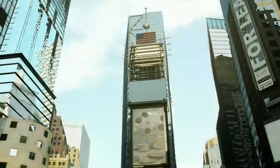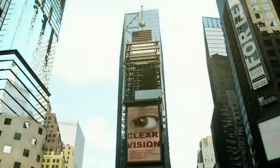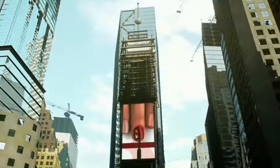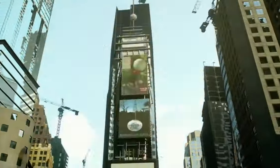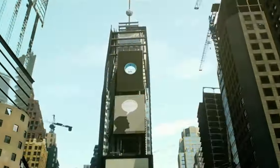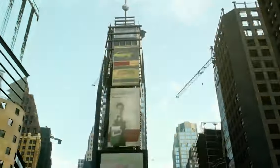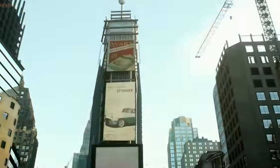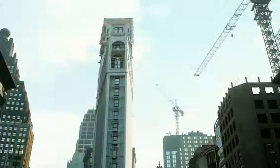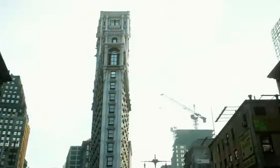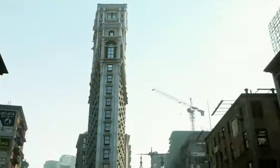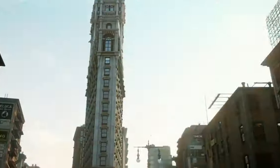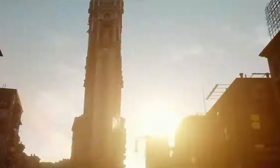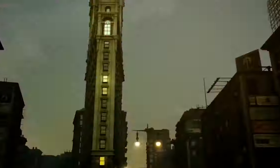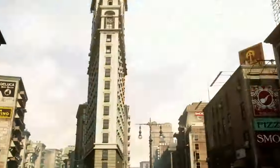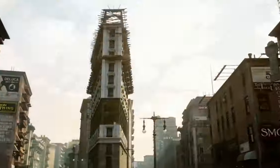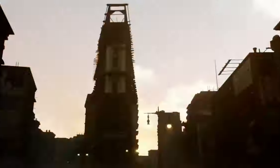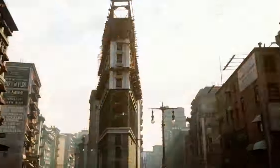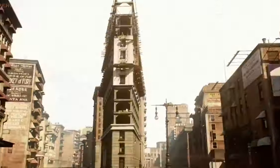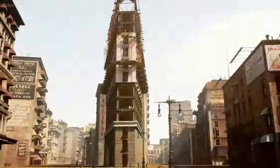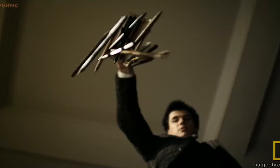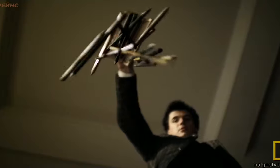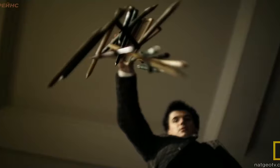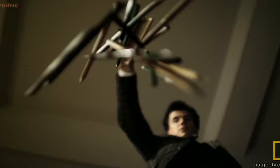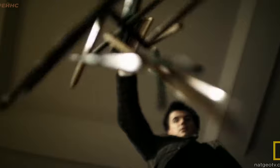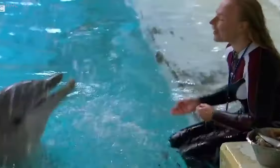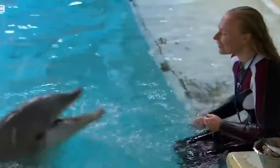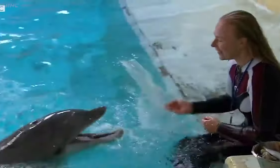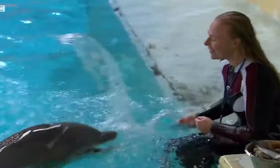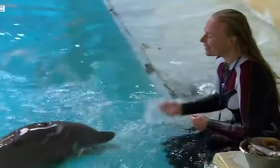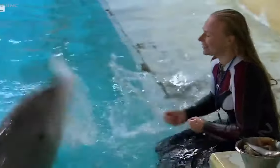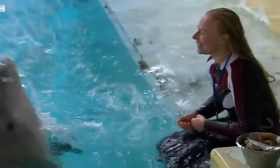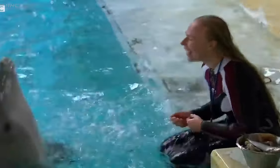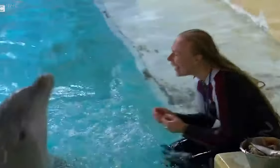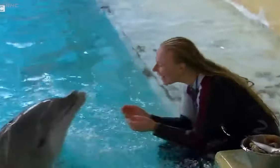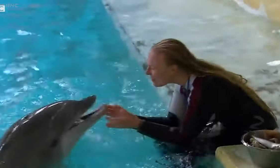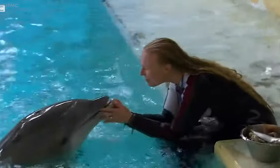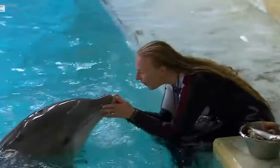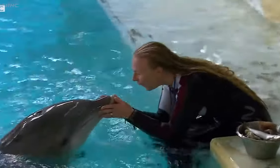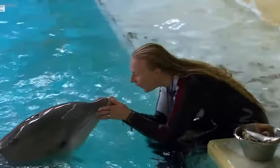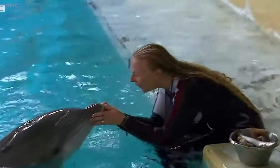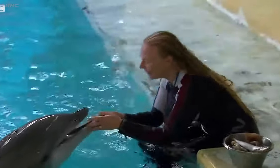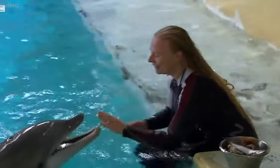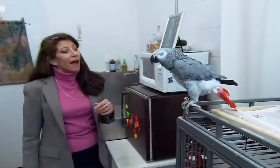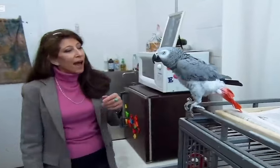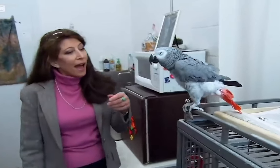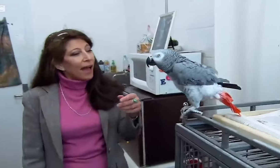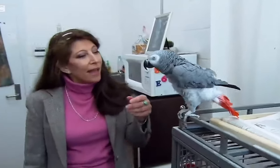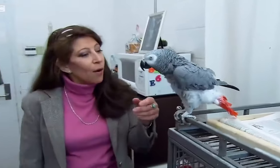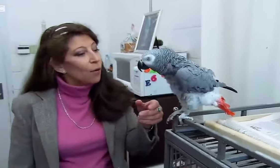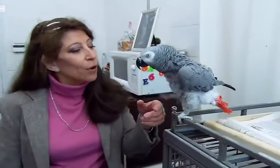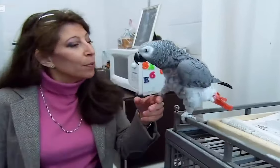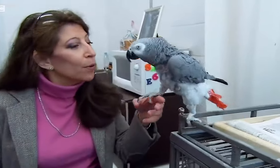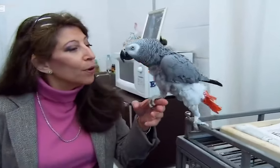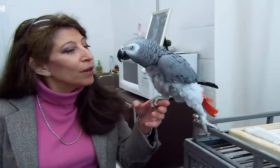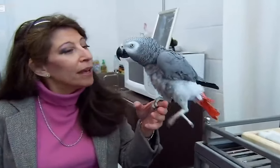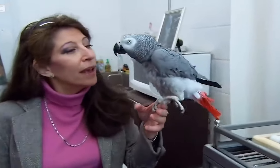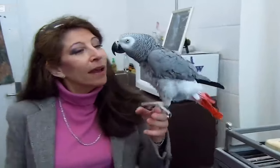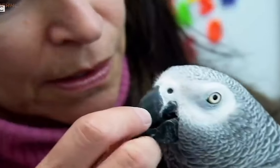of the Darwinian theory was the question of language. Of course, many animals can be trained. For example, parrots can mimic human speech. But all